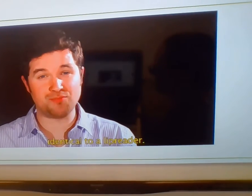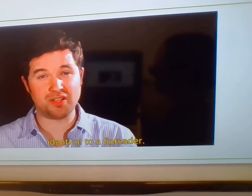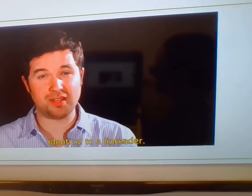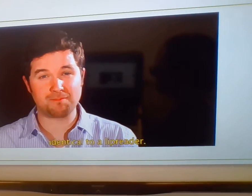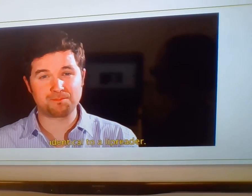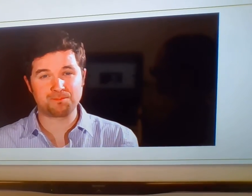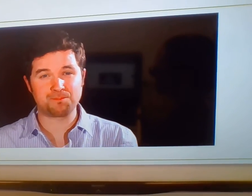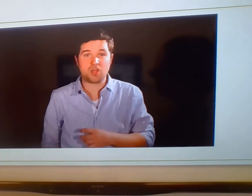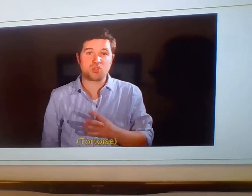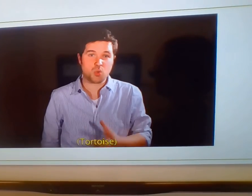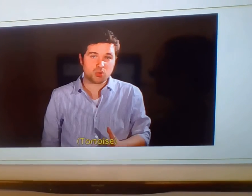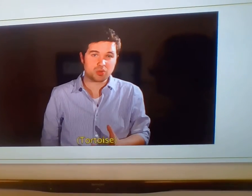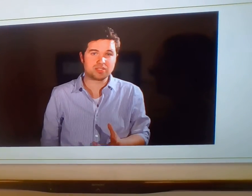reader.